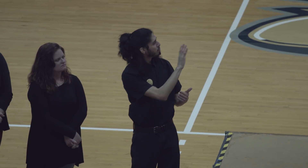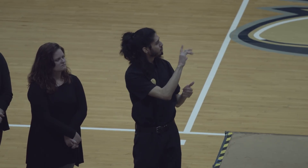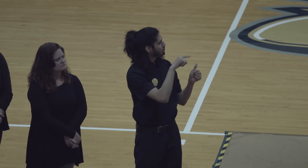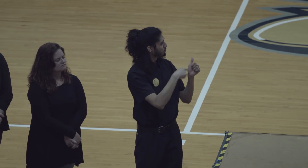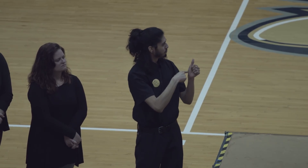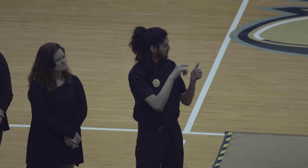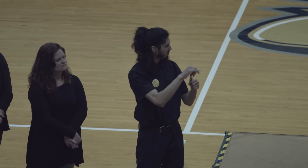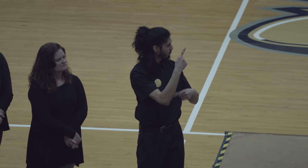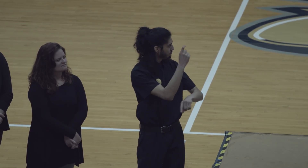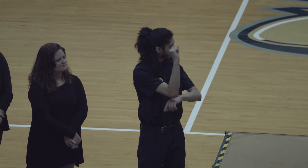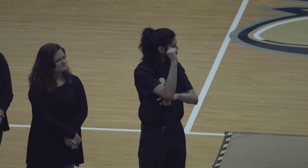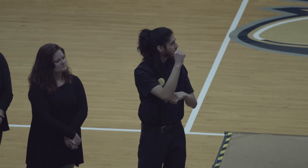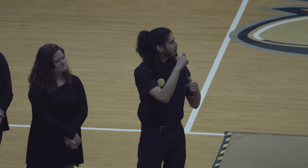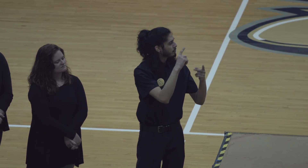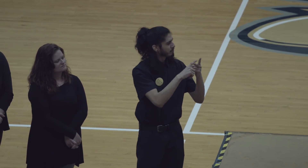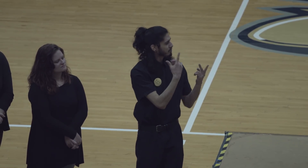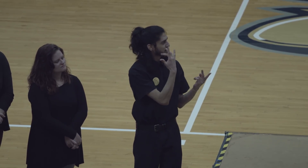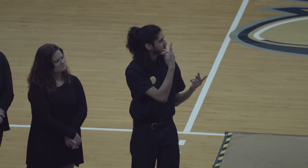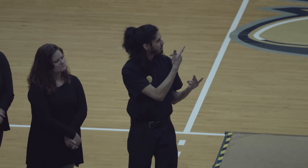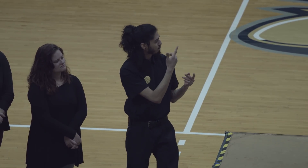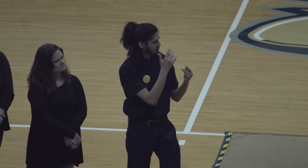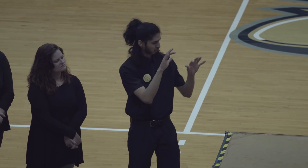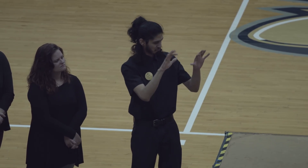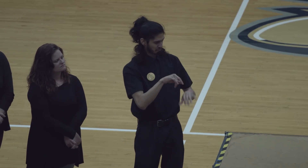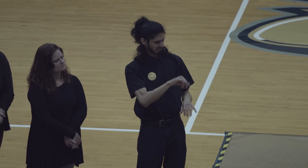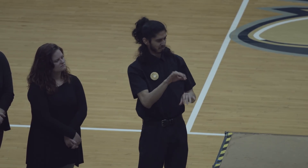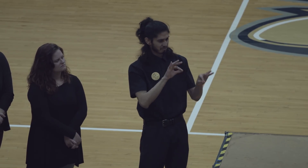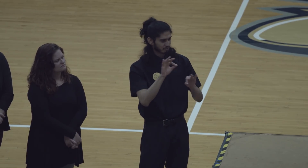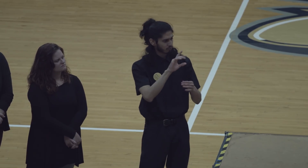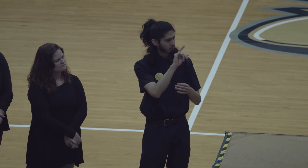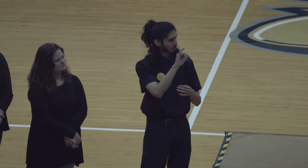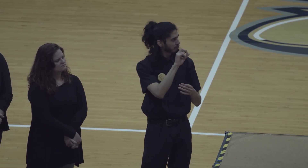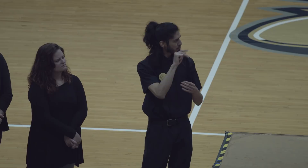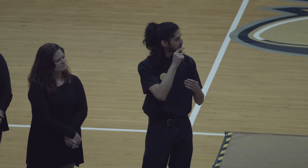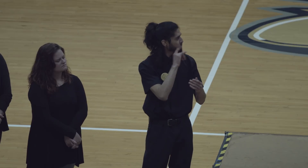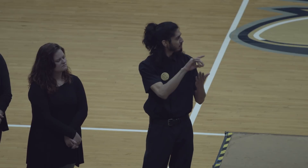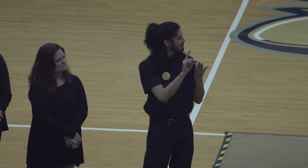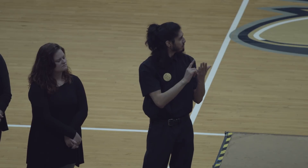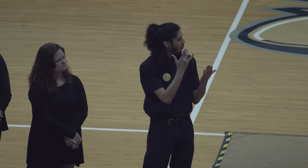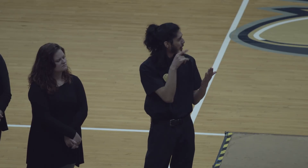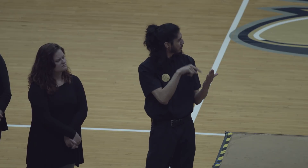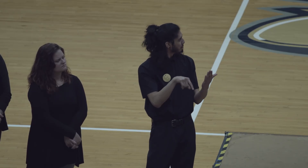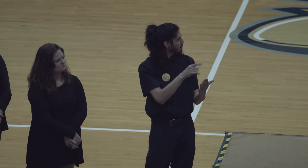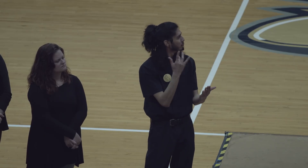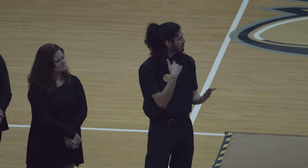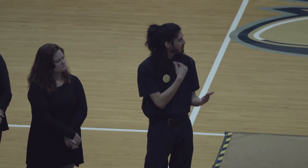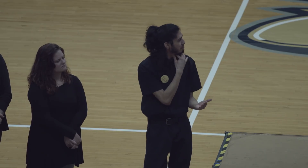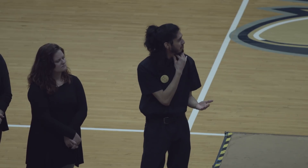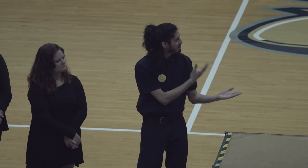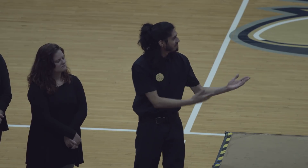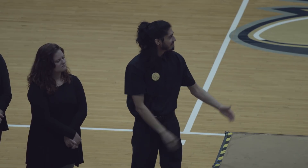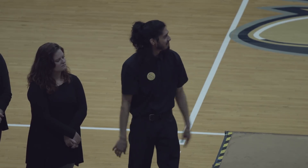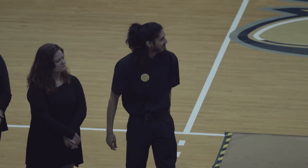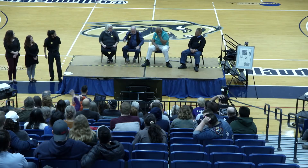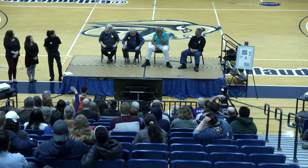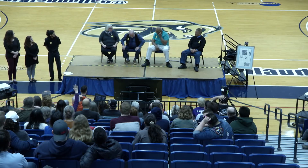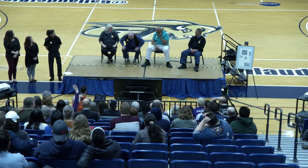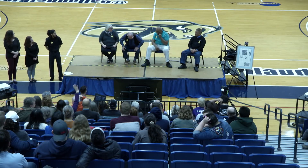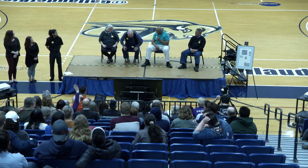printer, so we'd like to ask you to speak to what your role was and also why you designed the layout the way that